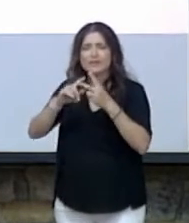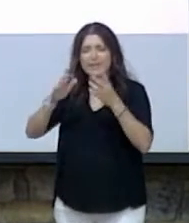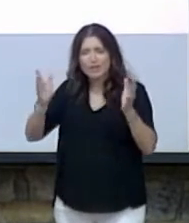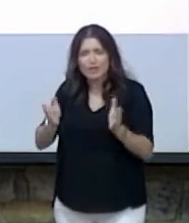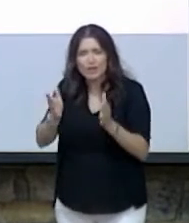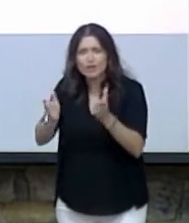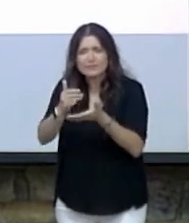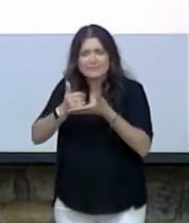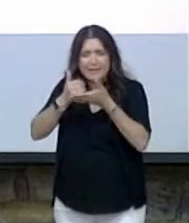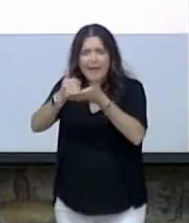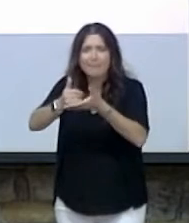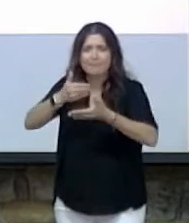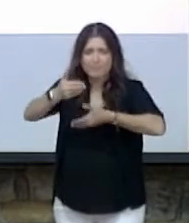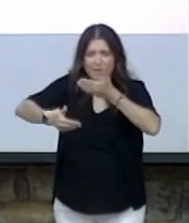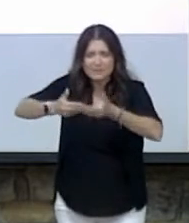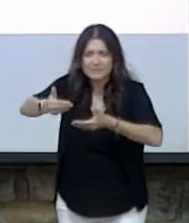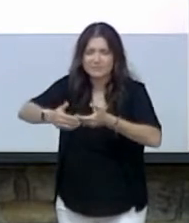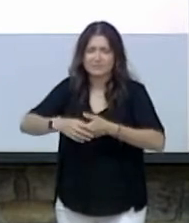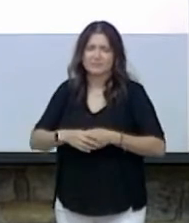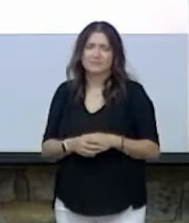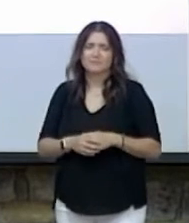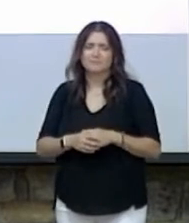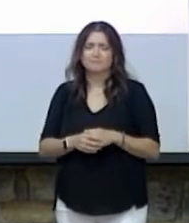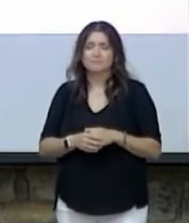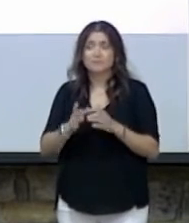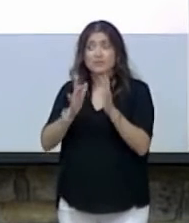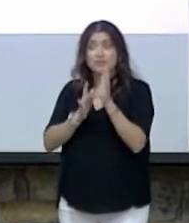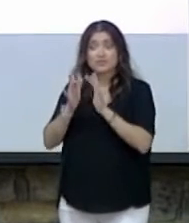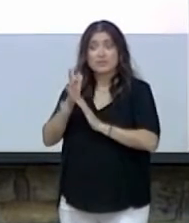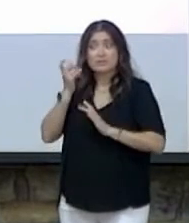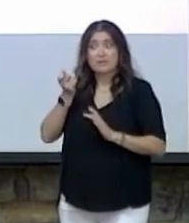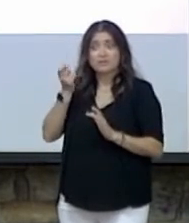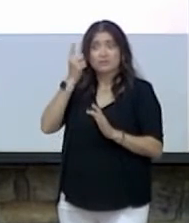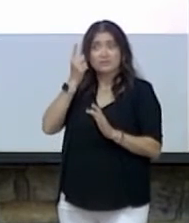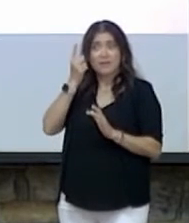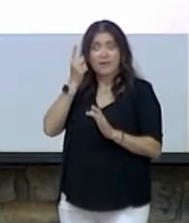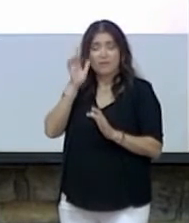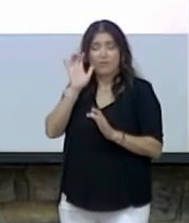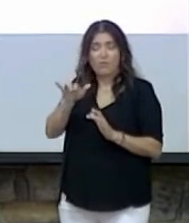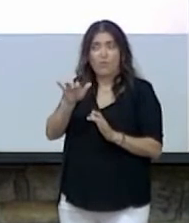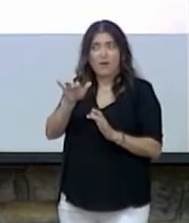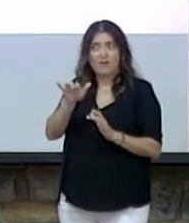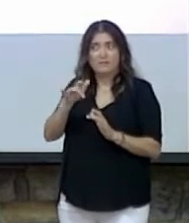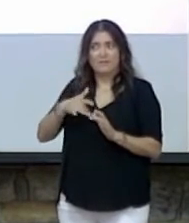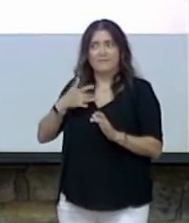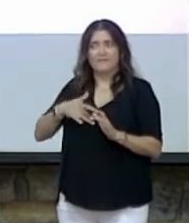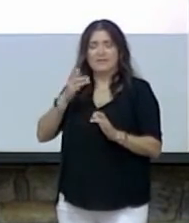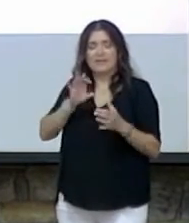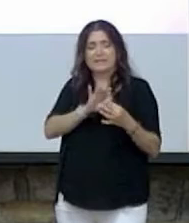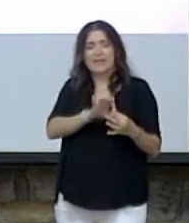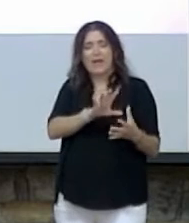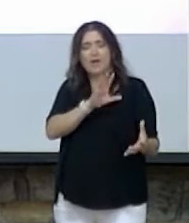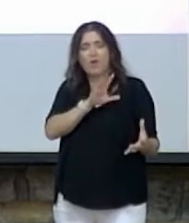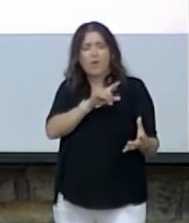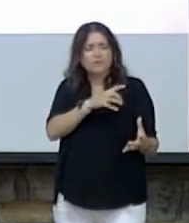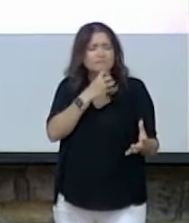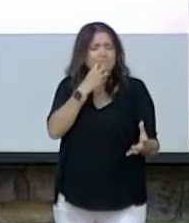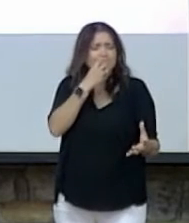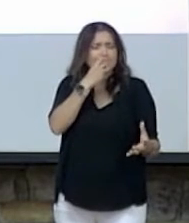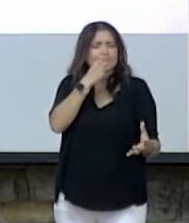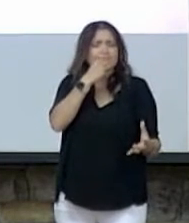through that process. Does Jesus understand what it's like to let go of something that you hold